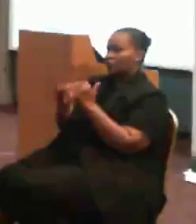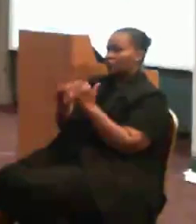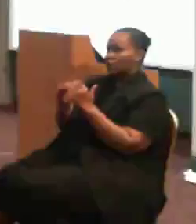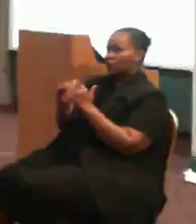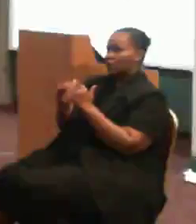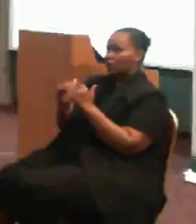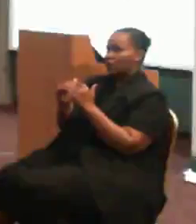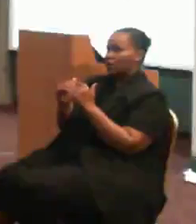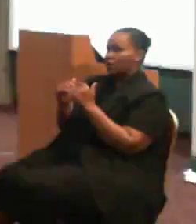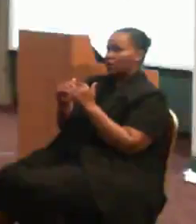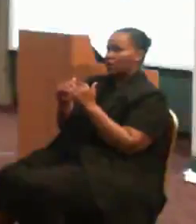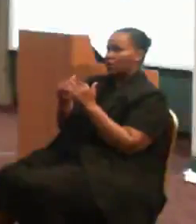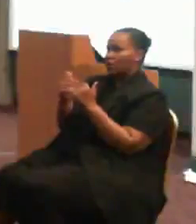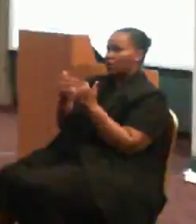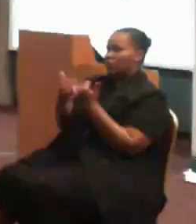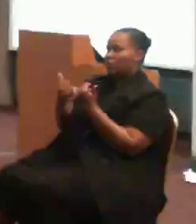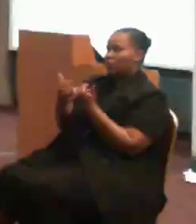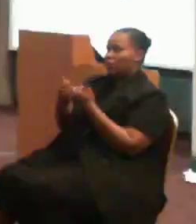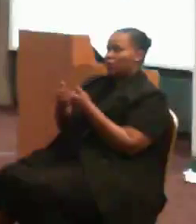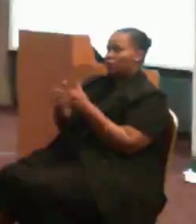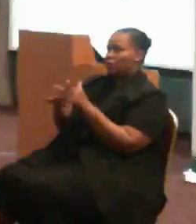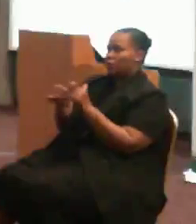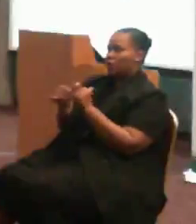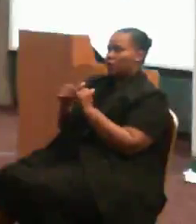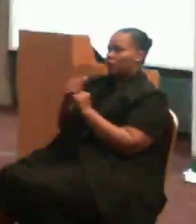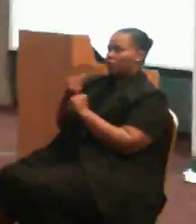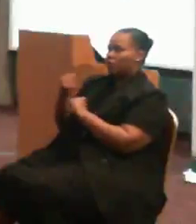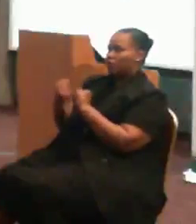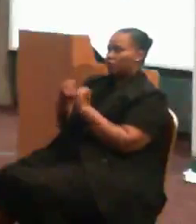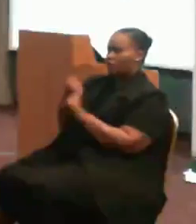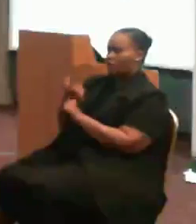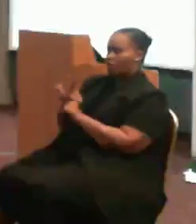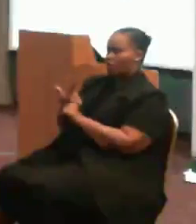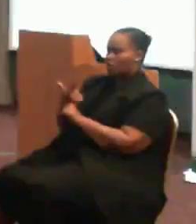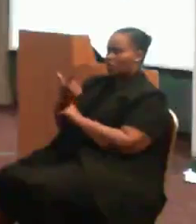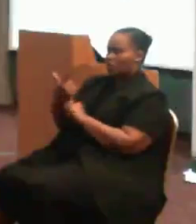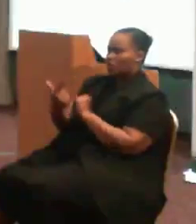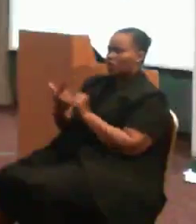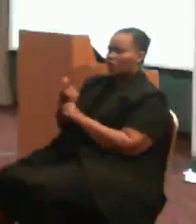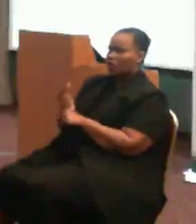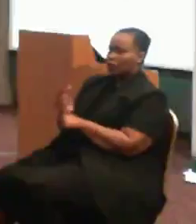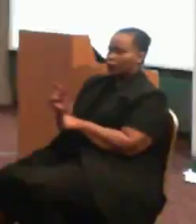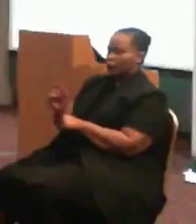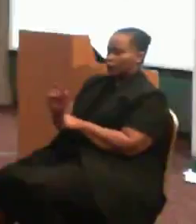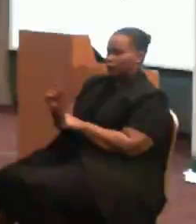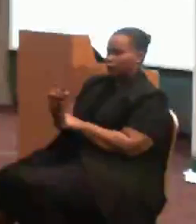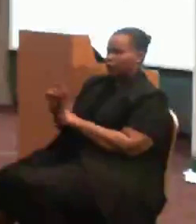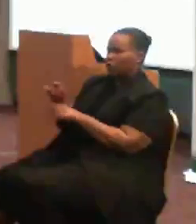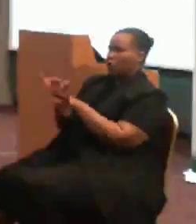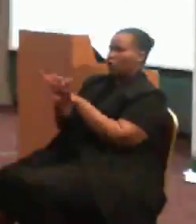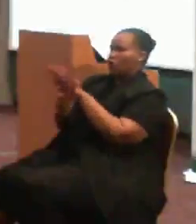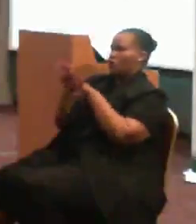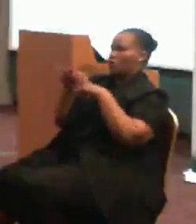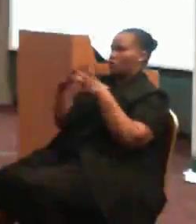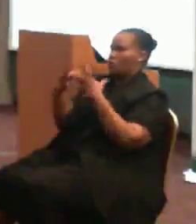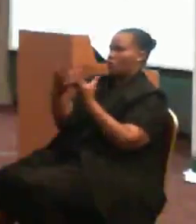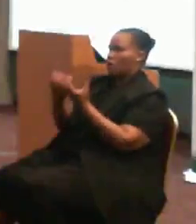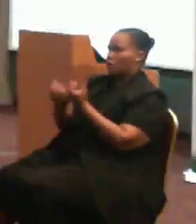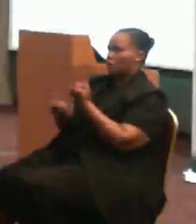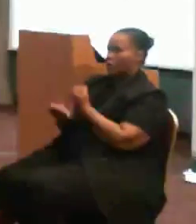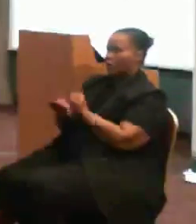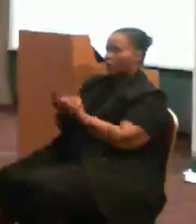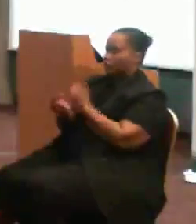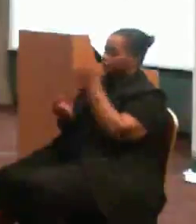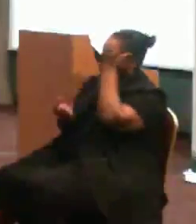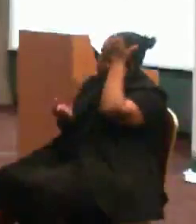periods of time. And 7 years is certainly too short. And this happens globally. And if your instruments are